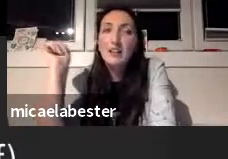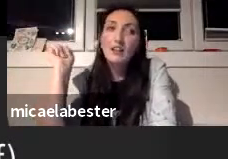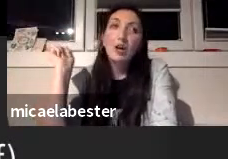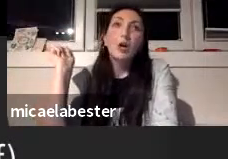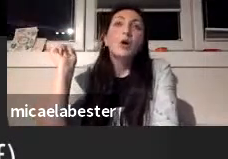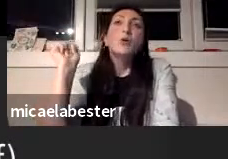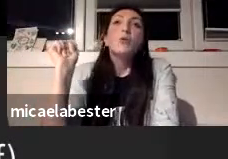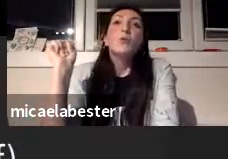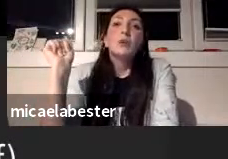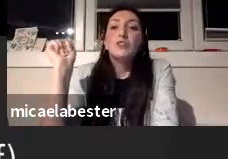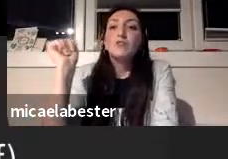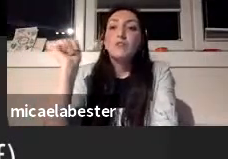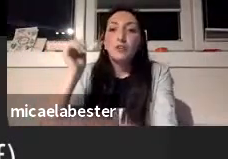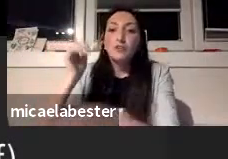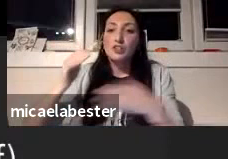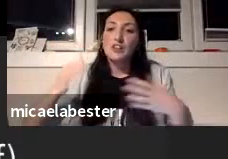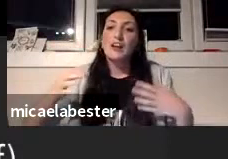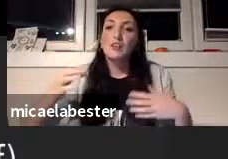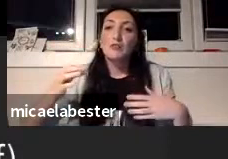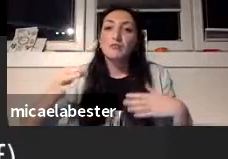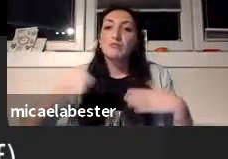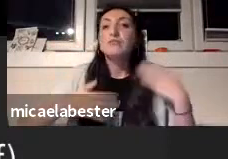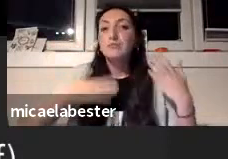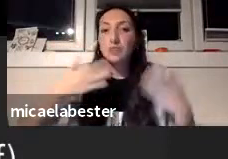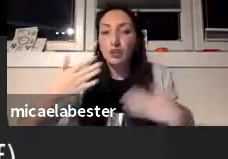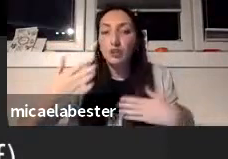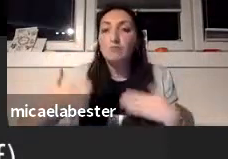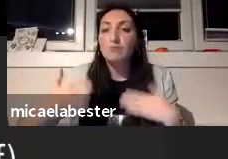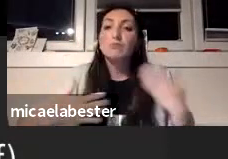SSE, which involves just kind of,